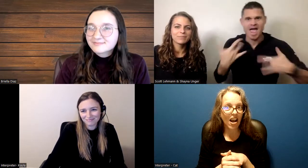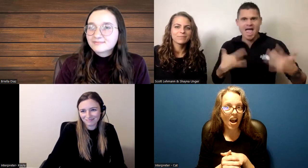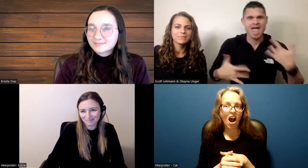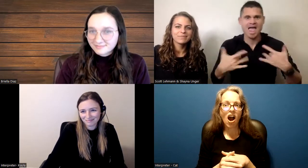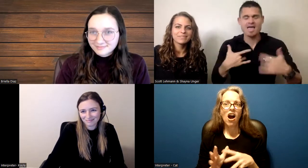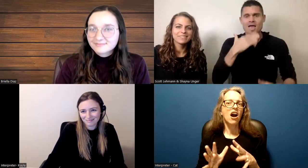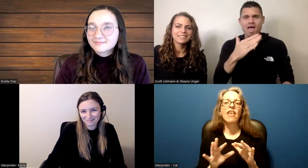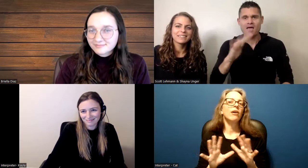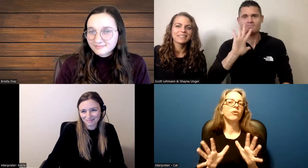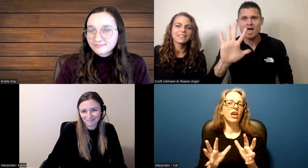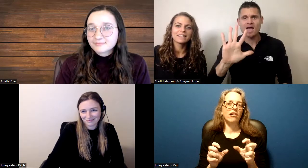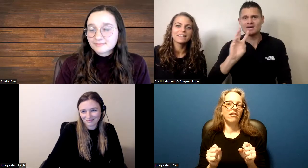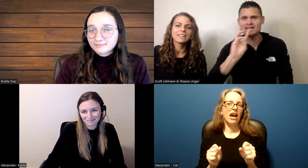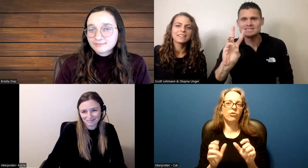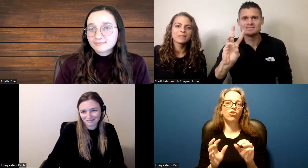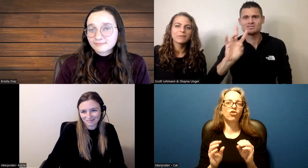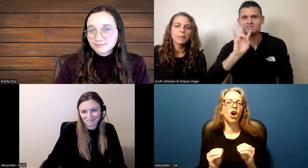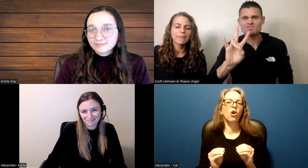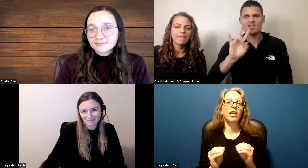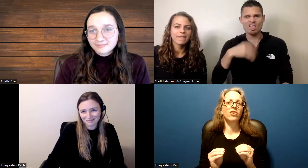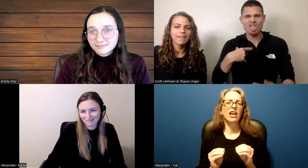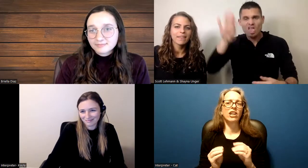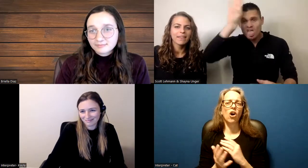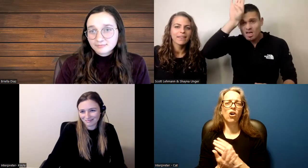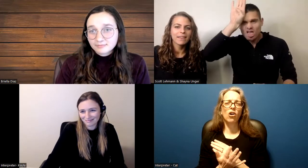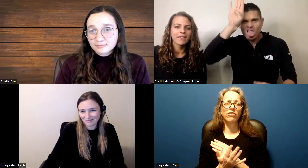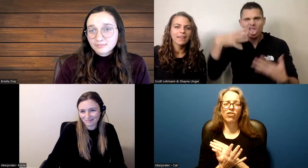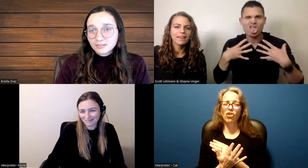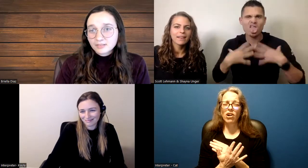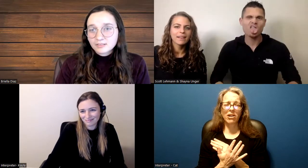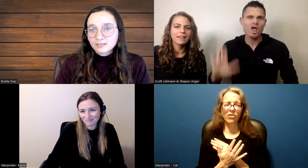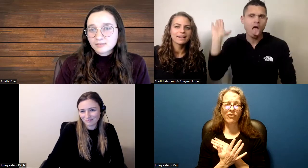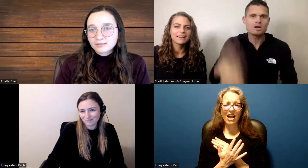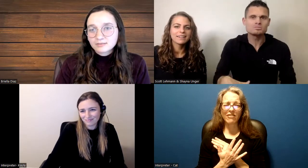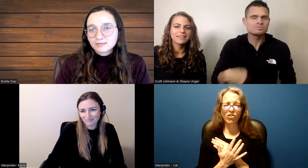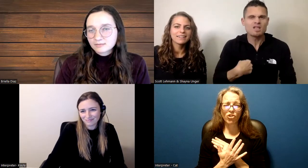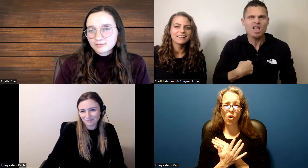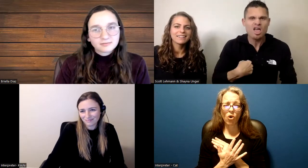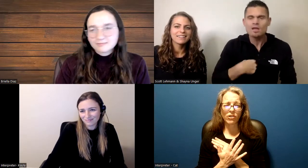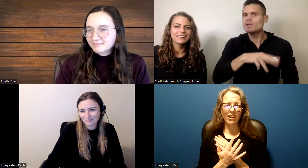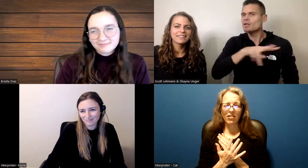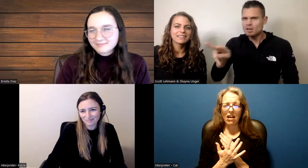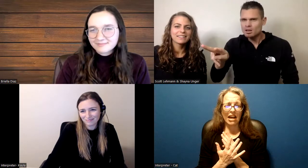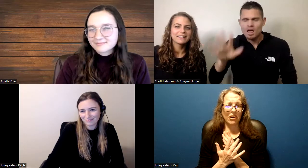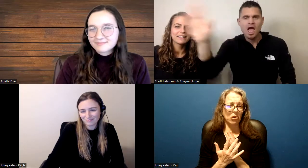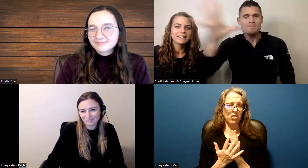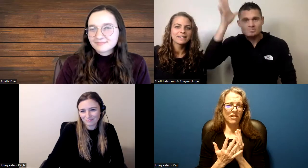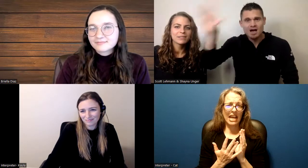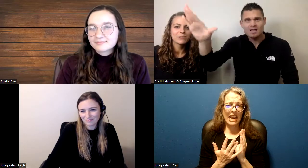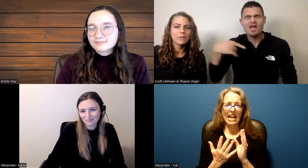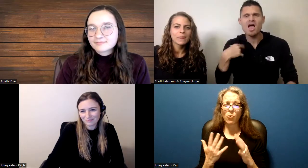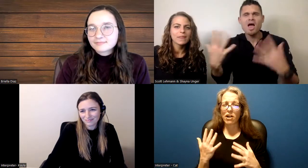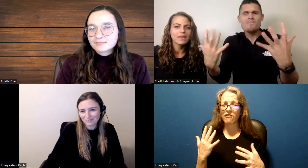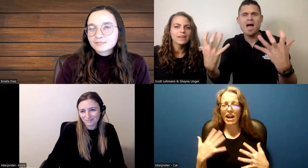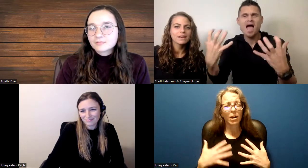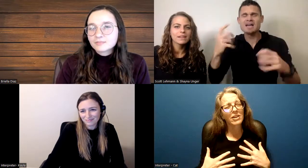can? And that was it. I was so excited, all starting when I was 5 years old till, 7, 8.